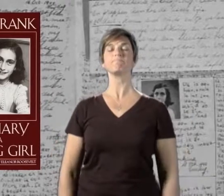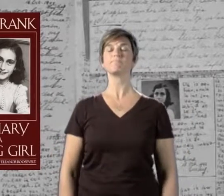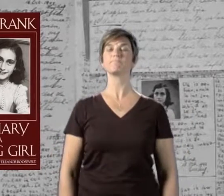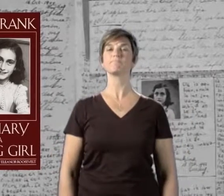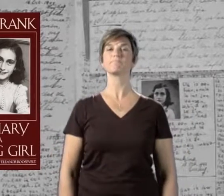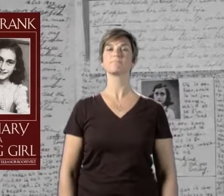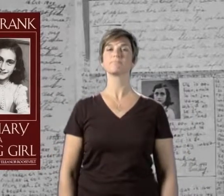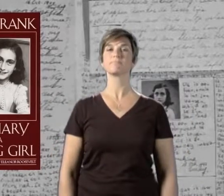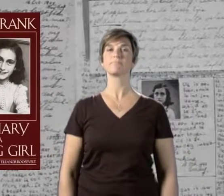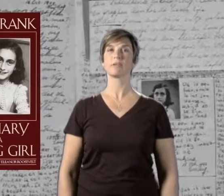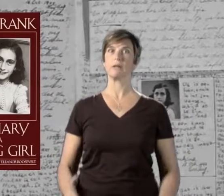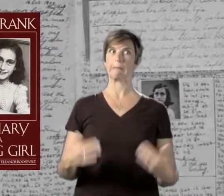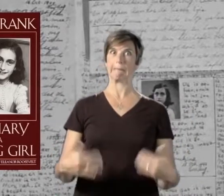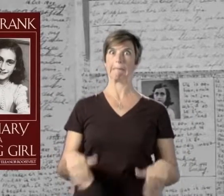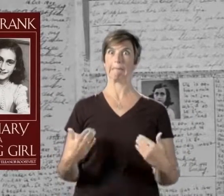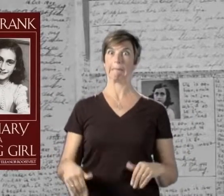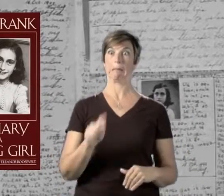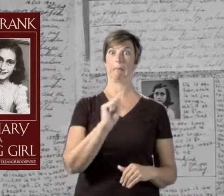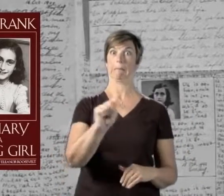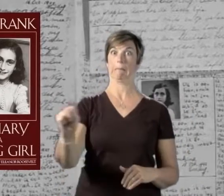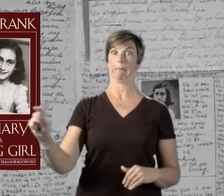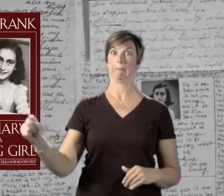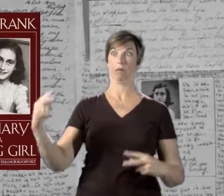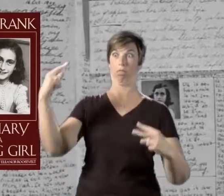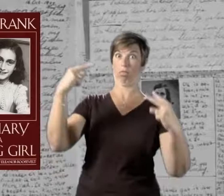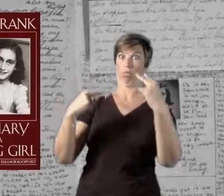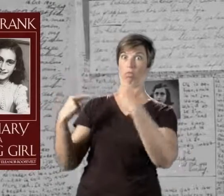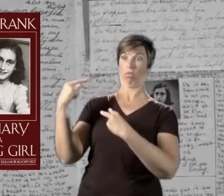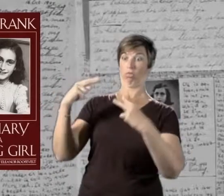Thank goodness the others can't tell what my inward feelings are.